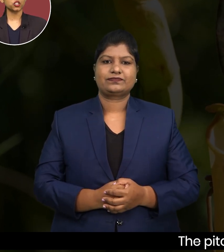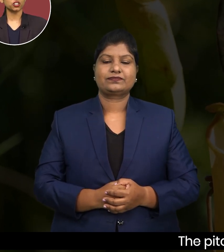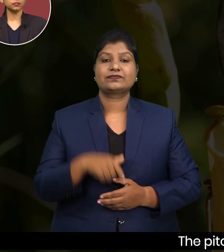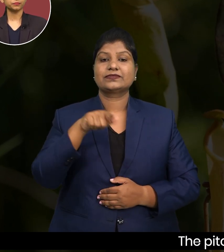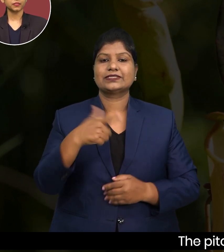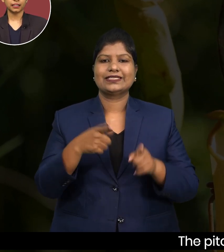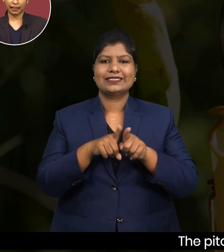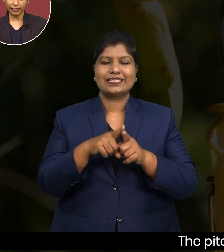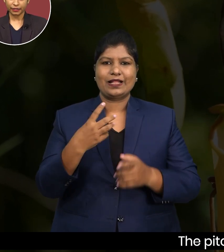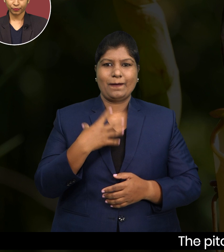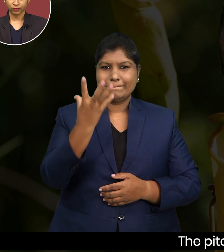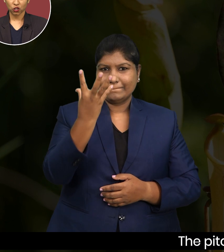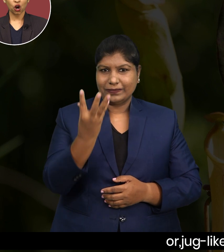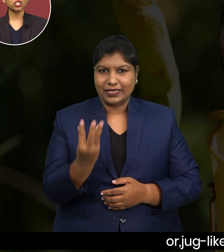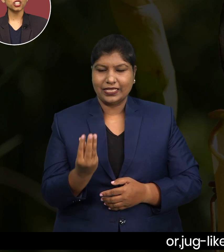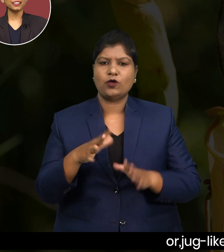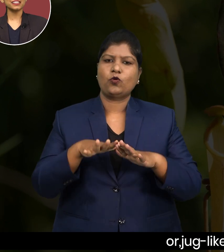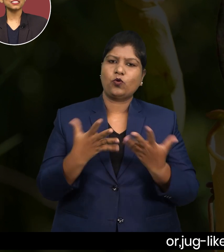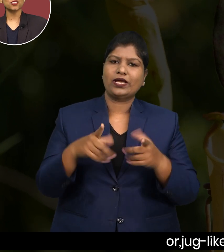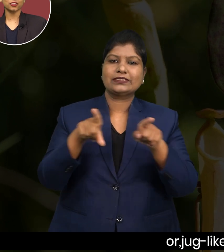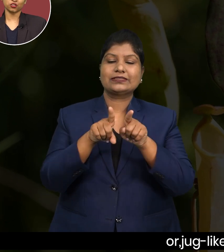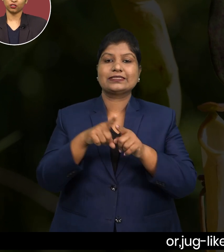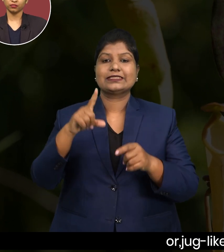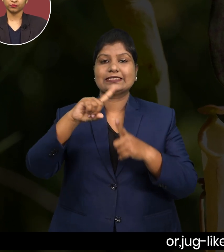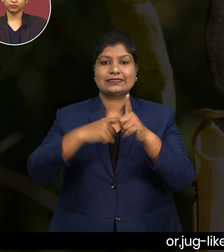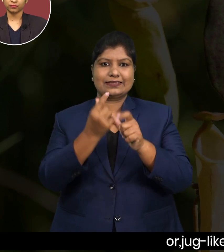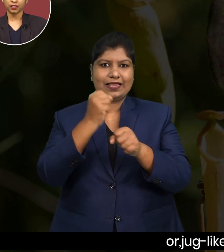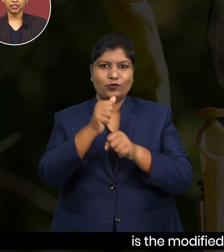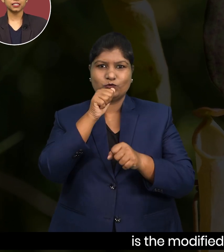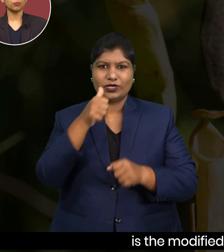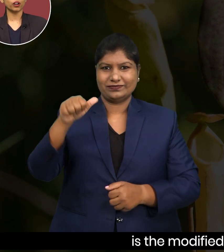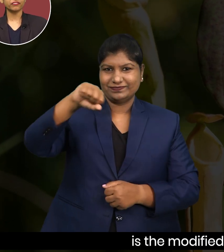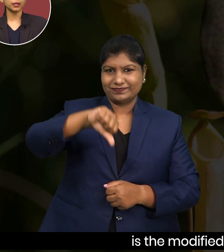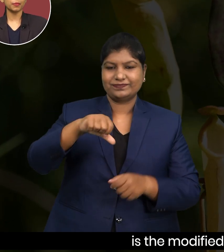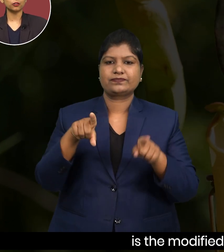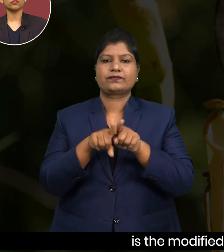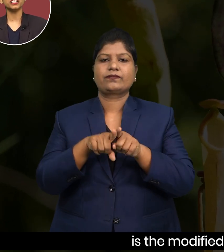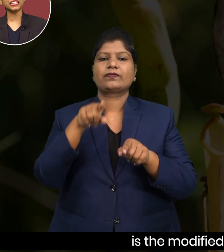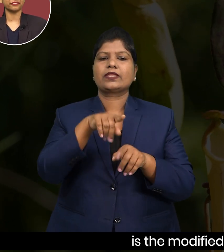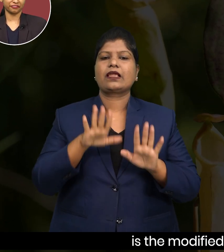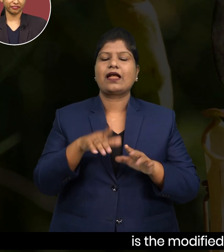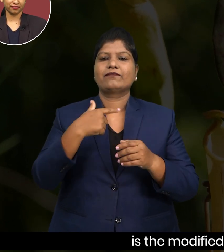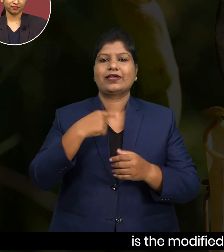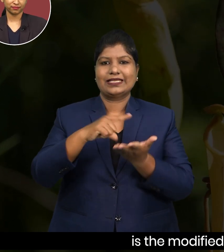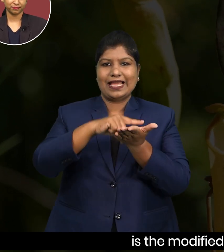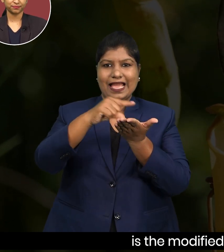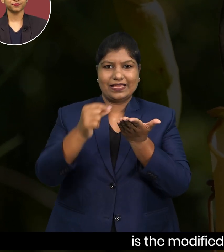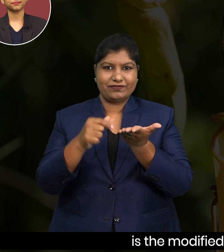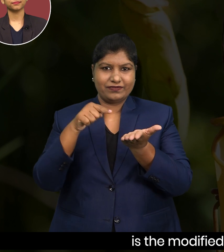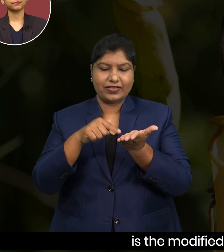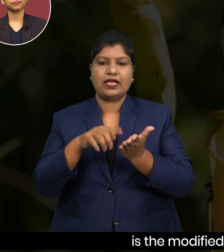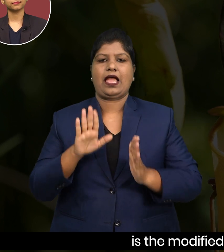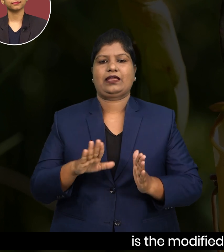The picture-like or jug-like structure is the modified part of the leaf.